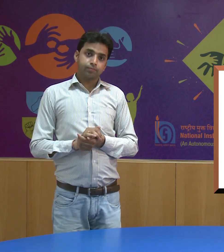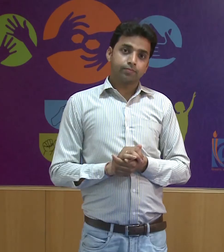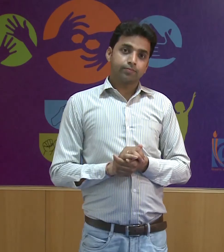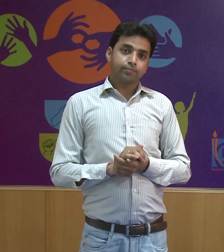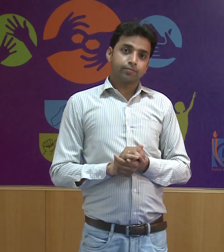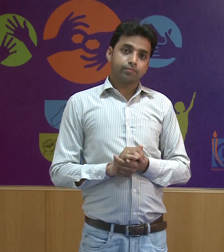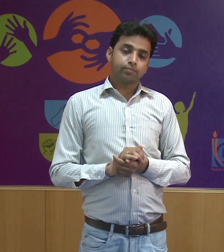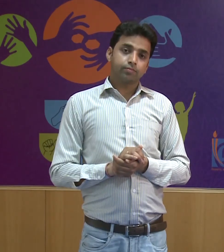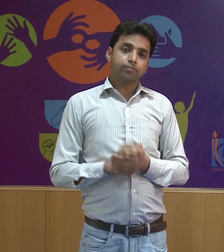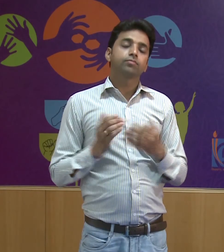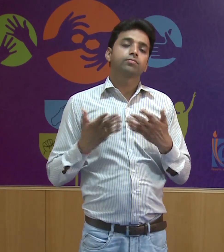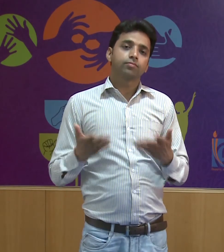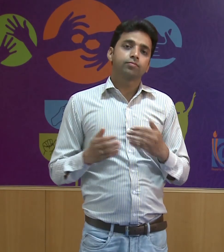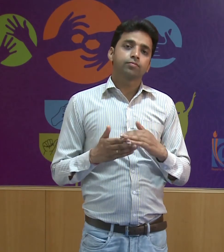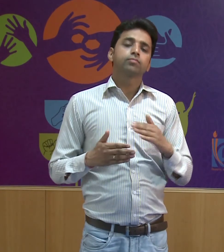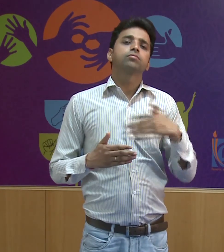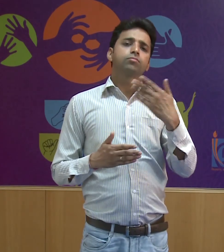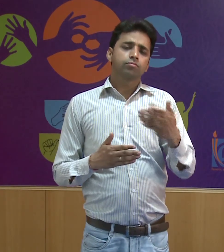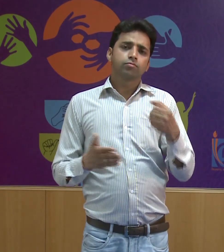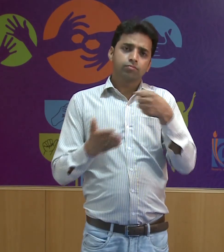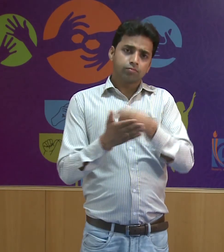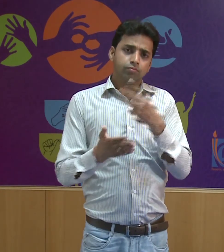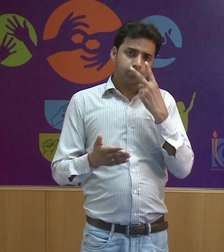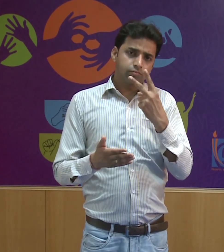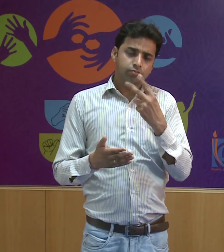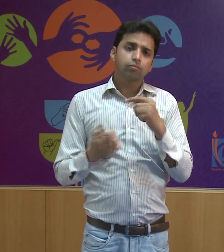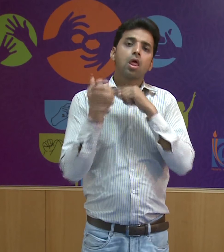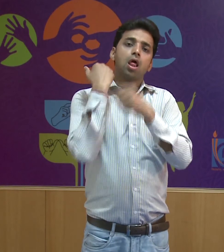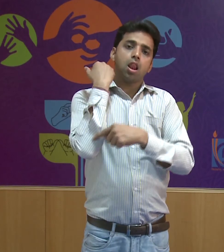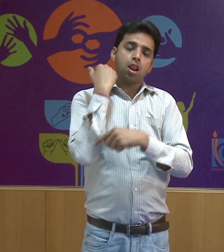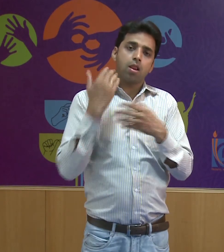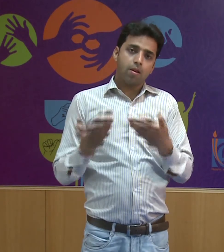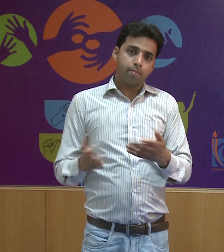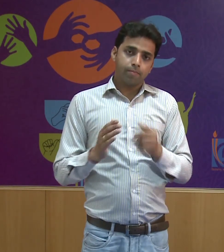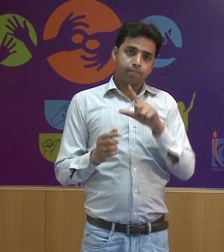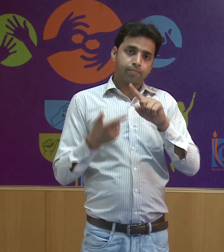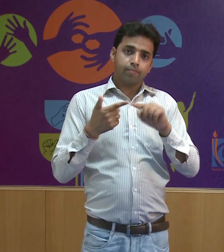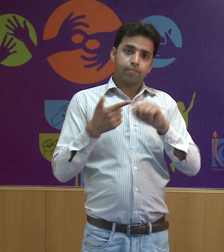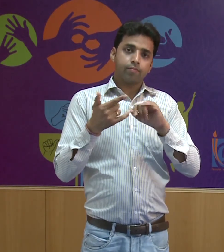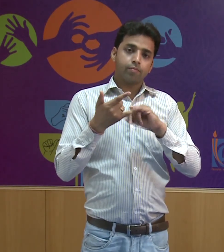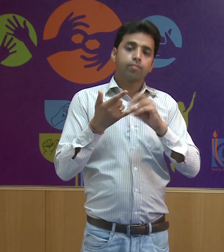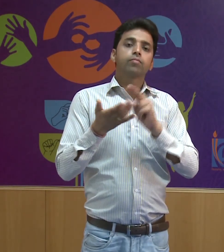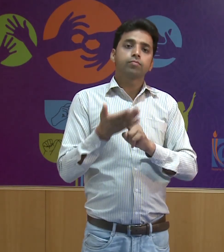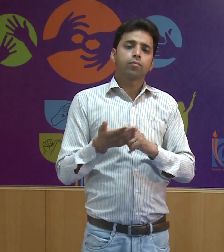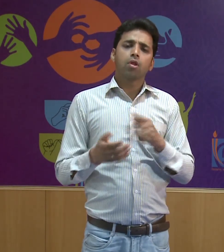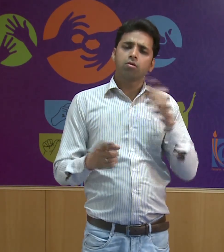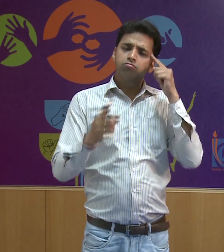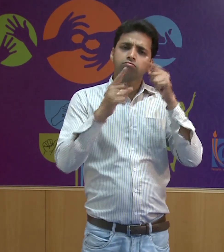With this, we have reached the end of this lesson. I hope you liked watching this